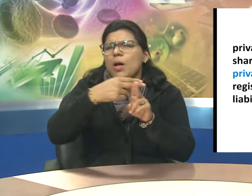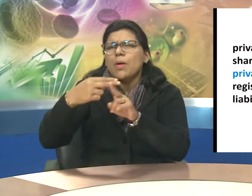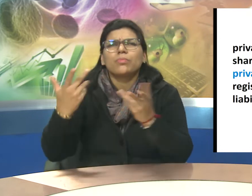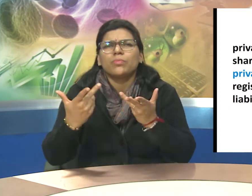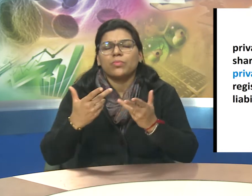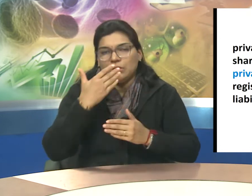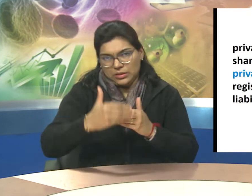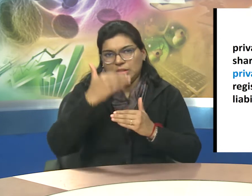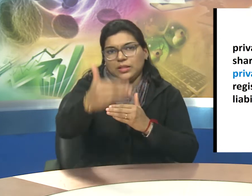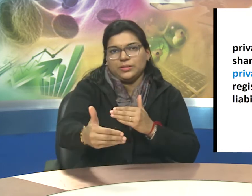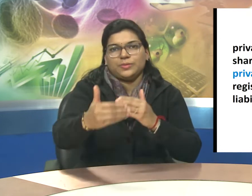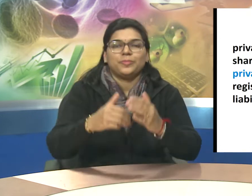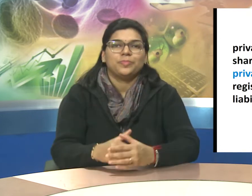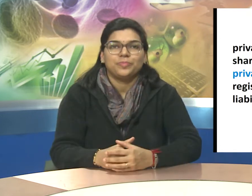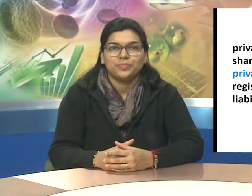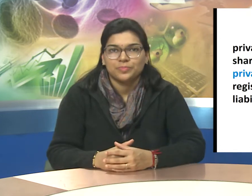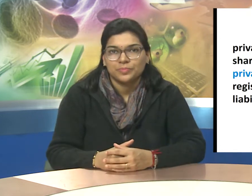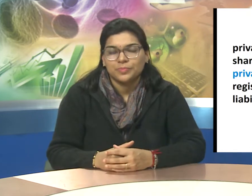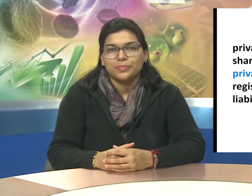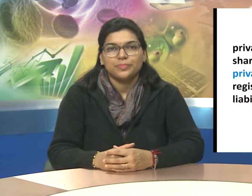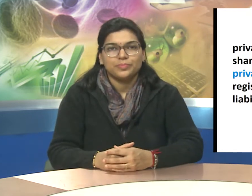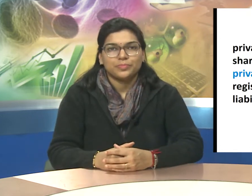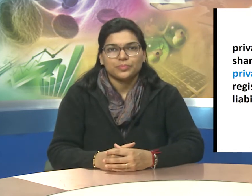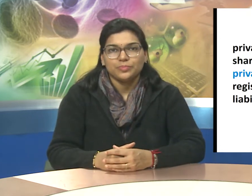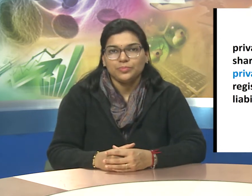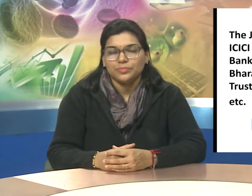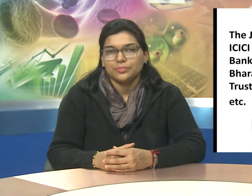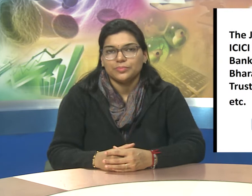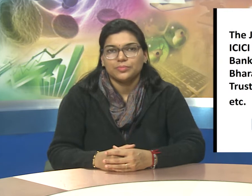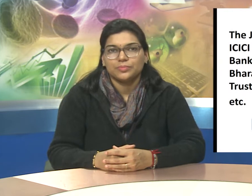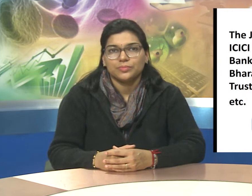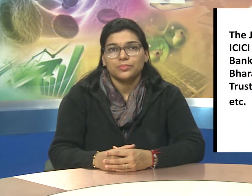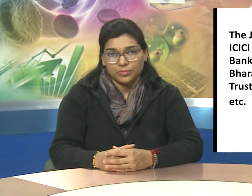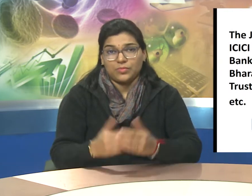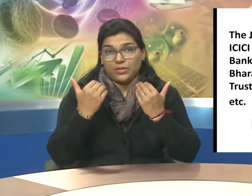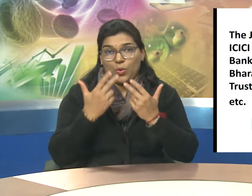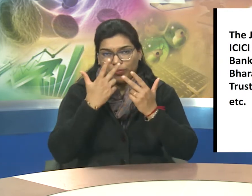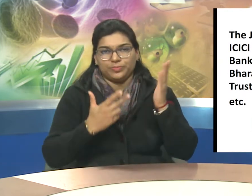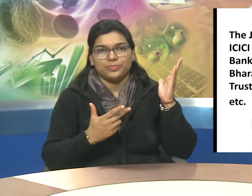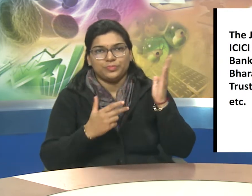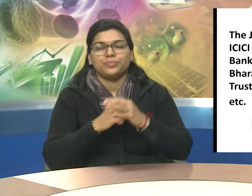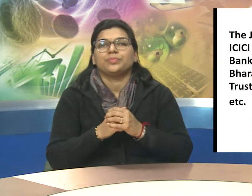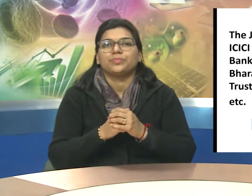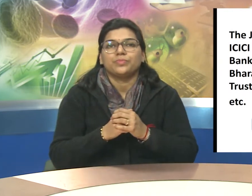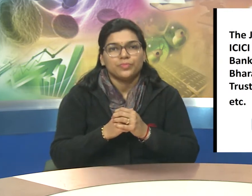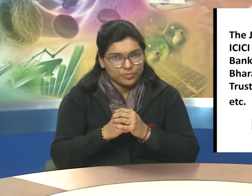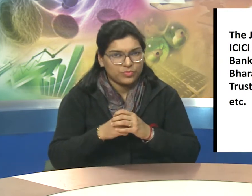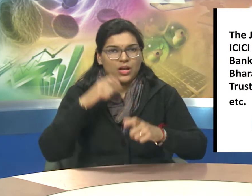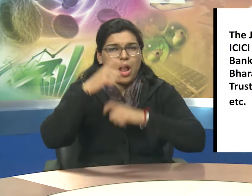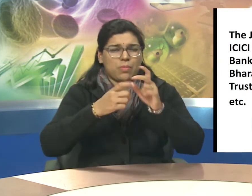That we will be understanding in further example. This is the example which you can